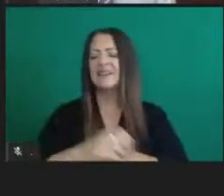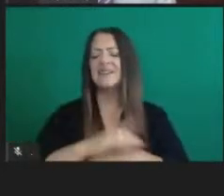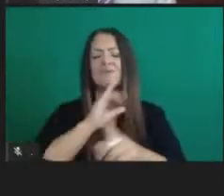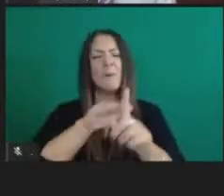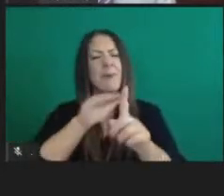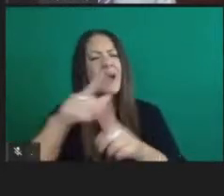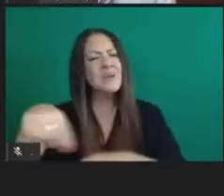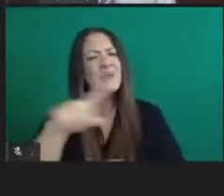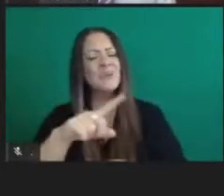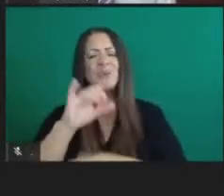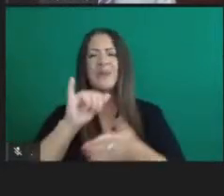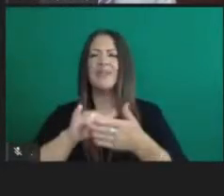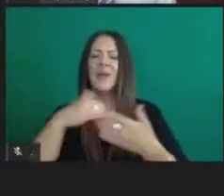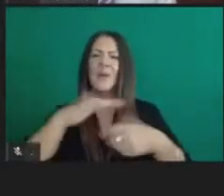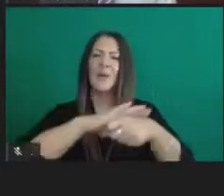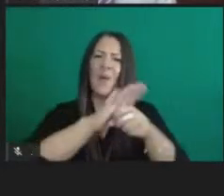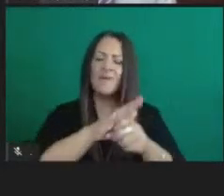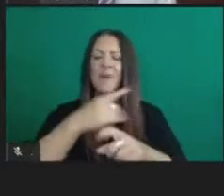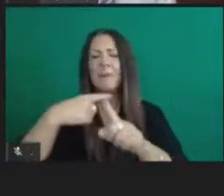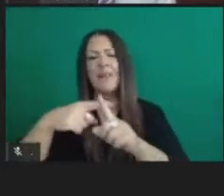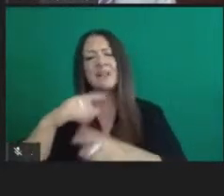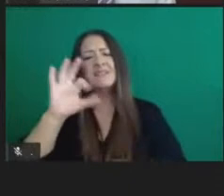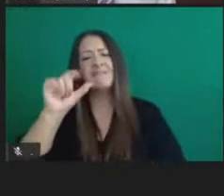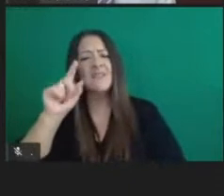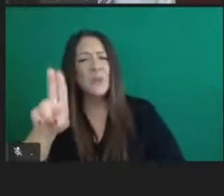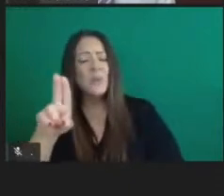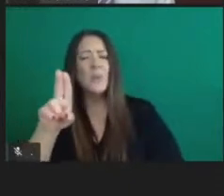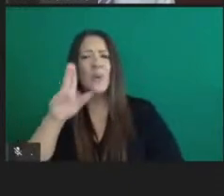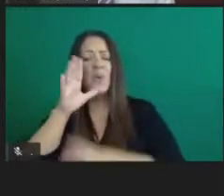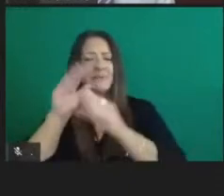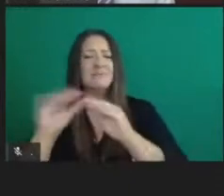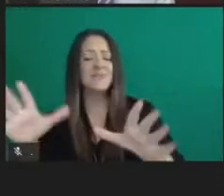that these 5 important things: wearing your mask,